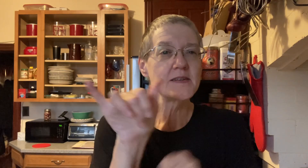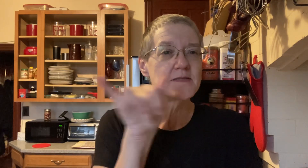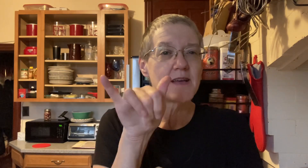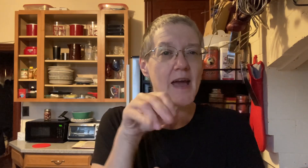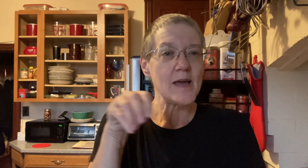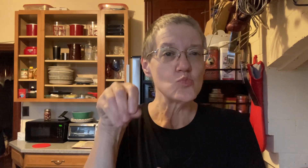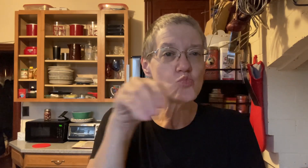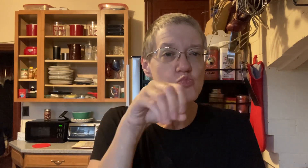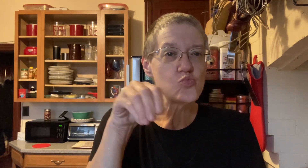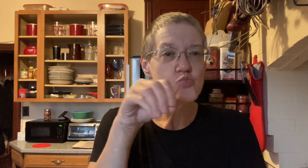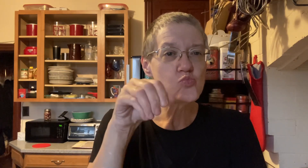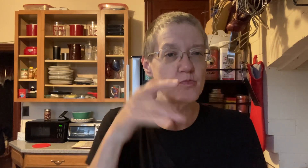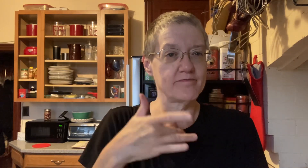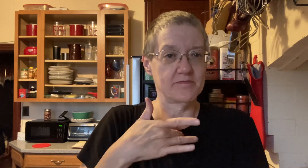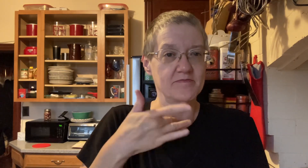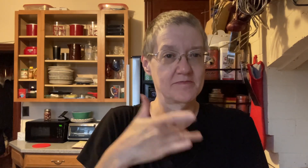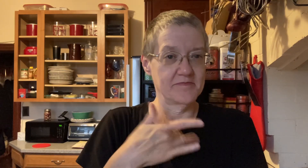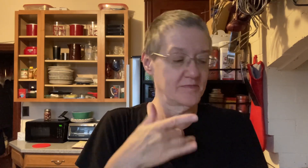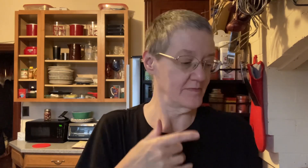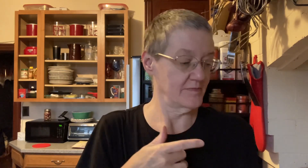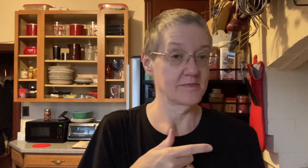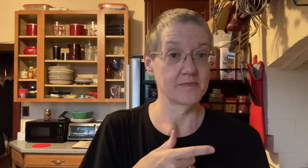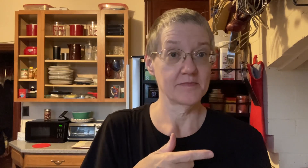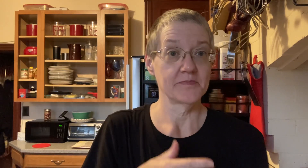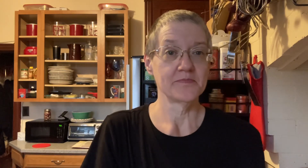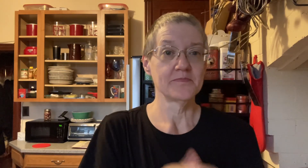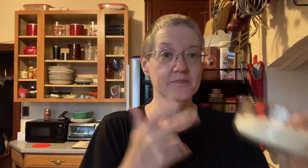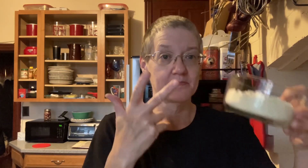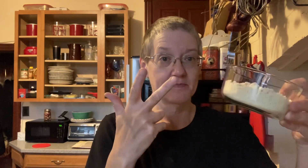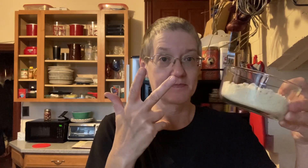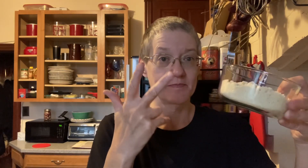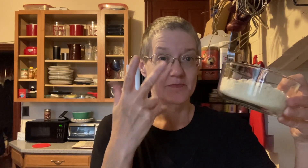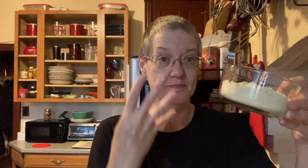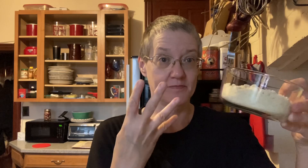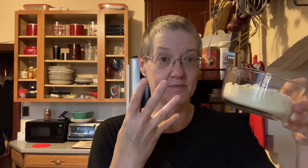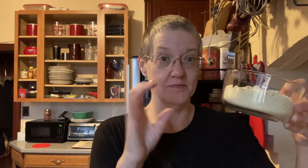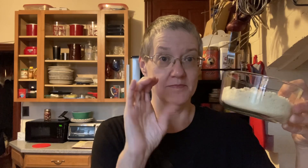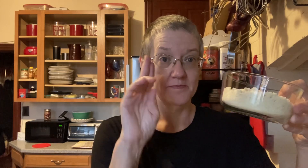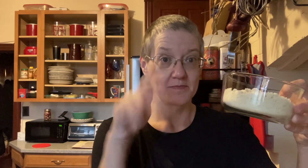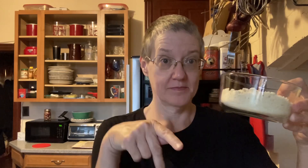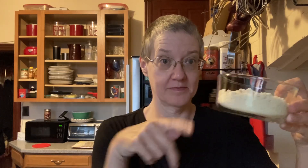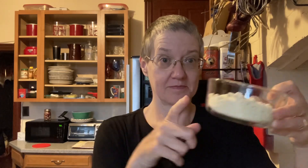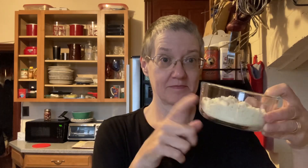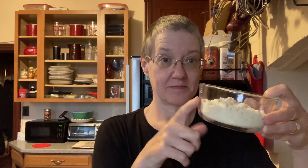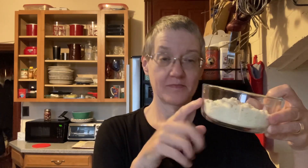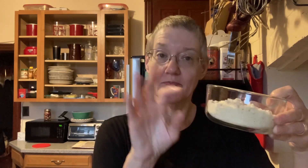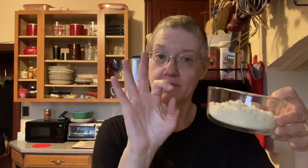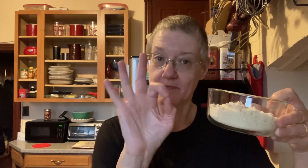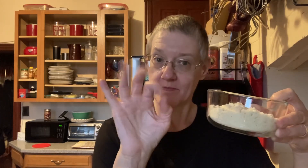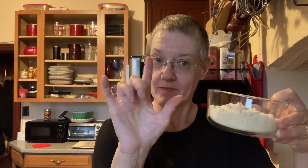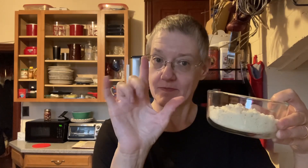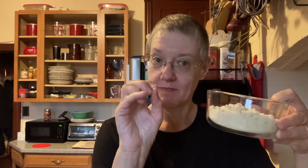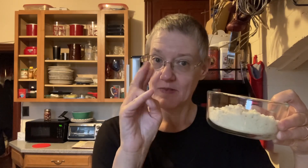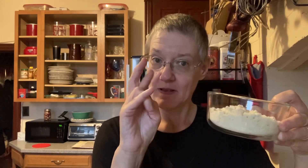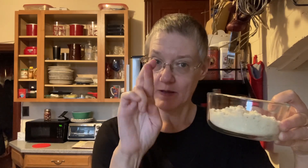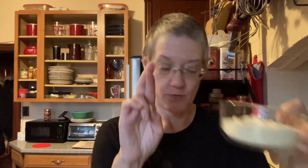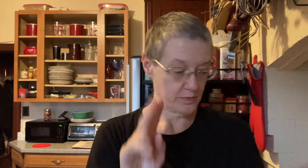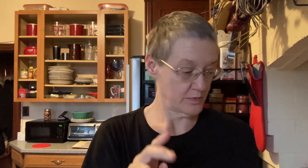it's going to give you that same crumbly texture. So we're going to use 3/4 a cup of almond flour.